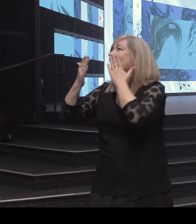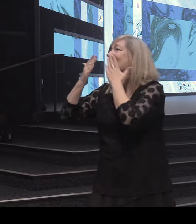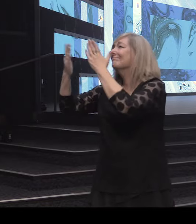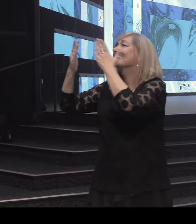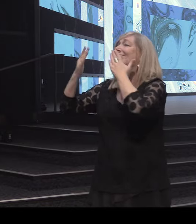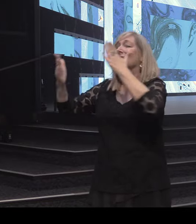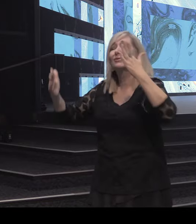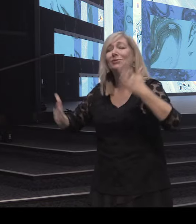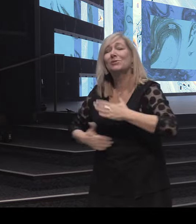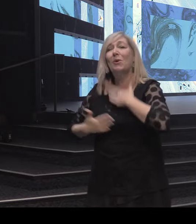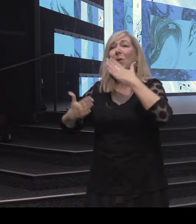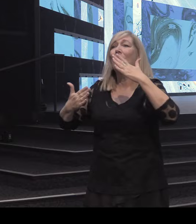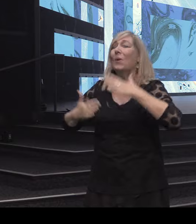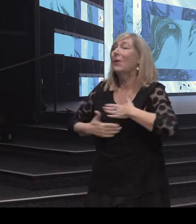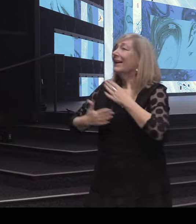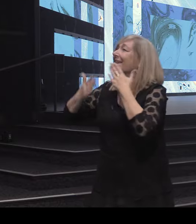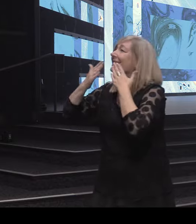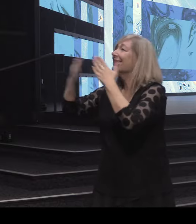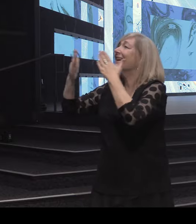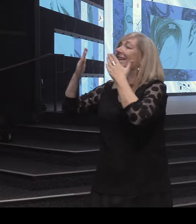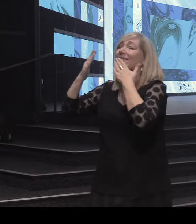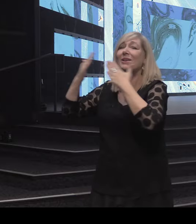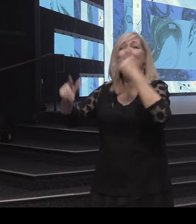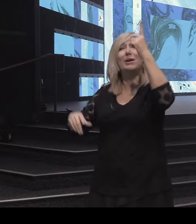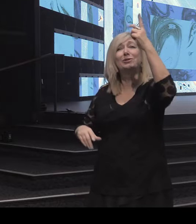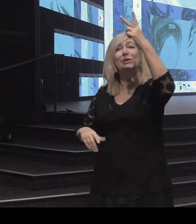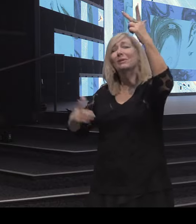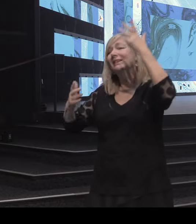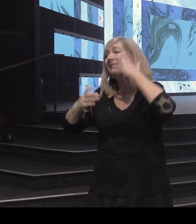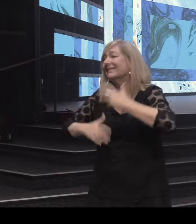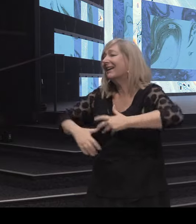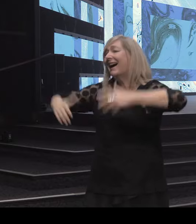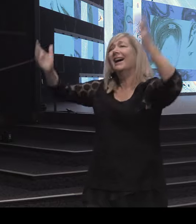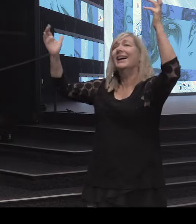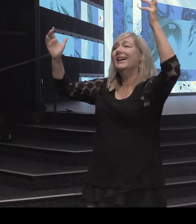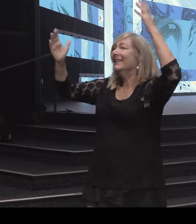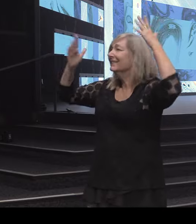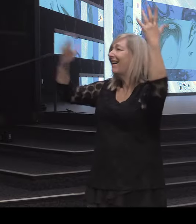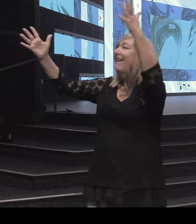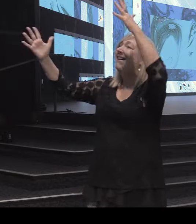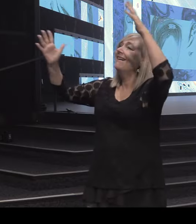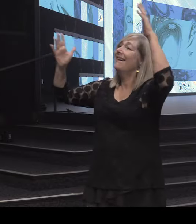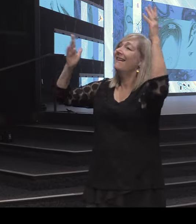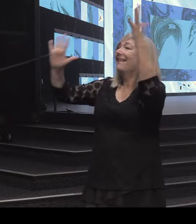even if we stand alone. One, two, three, let's worship him.